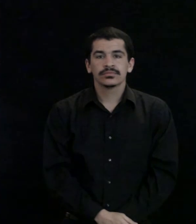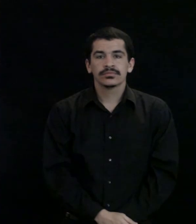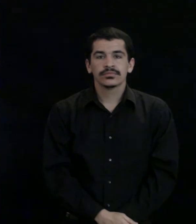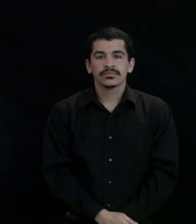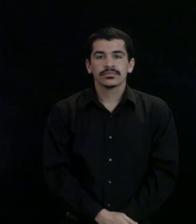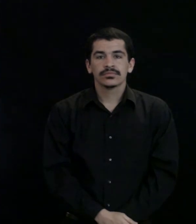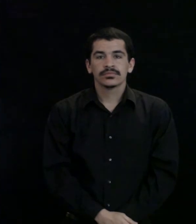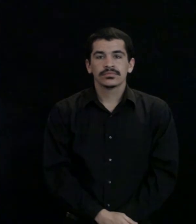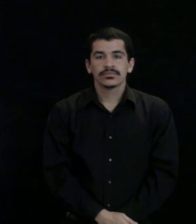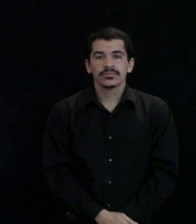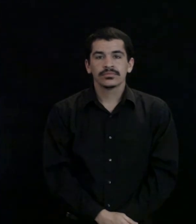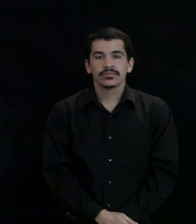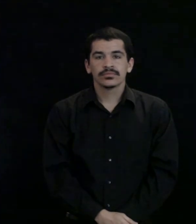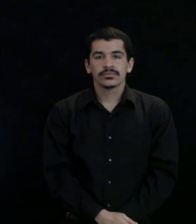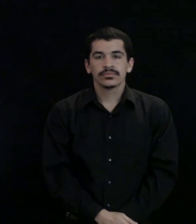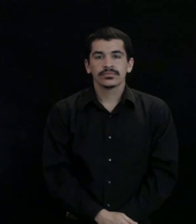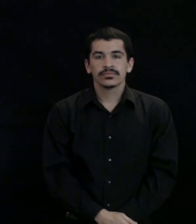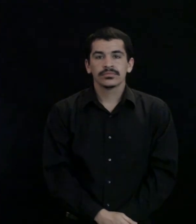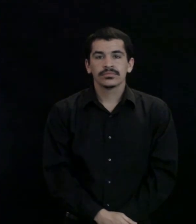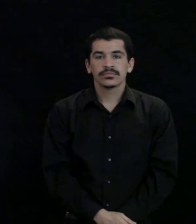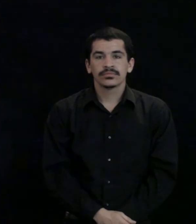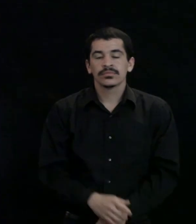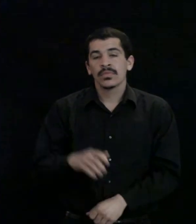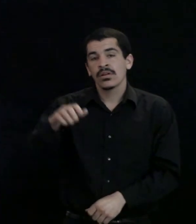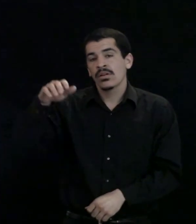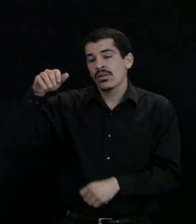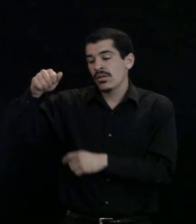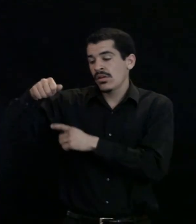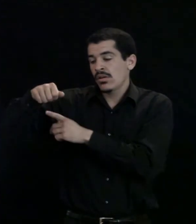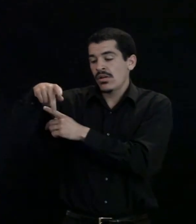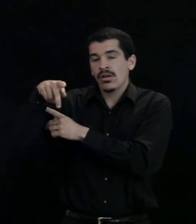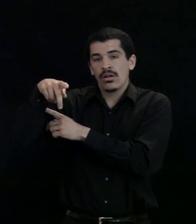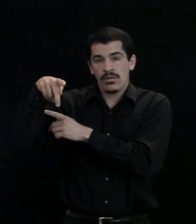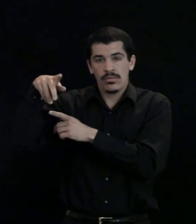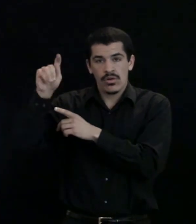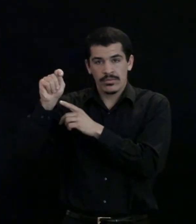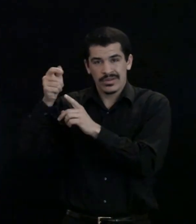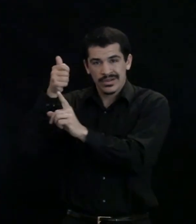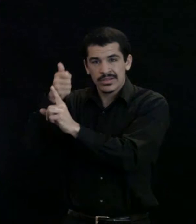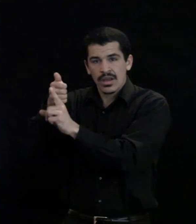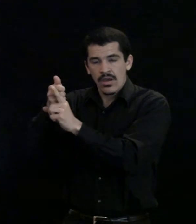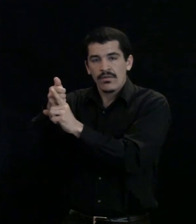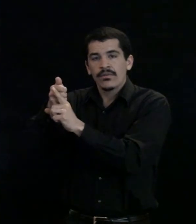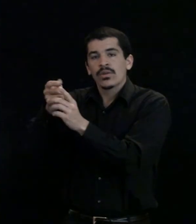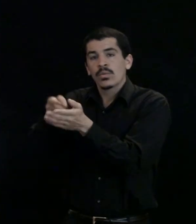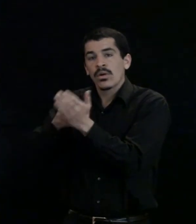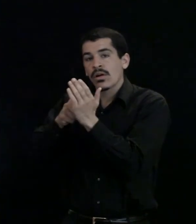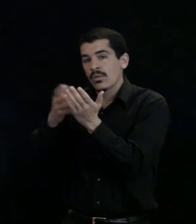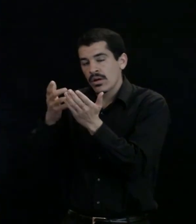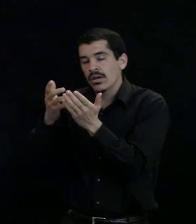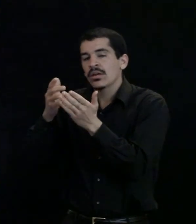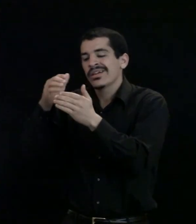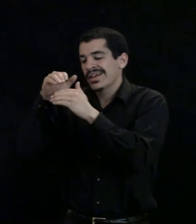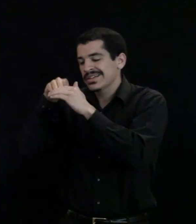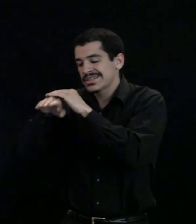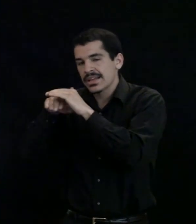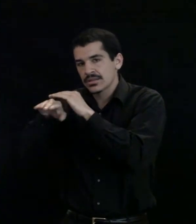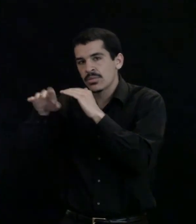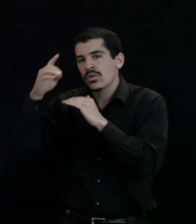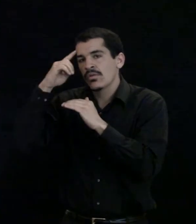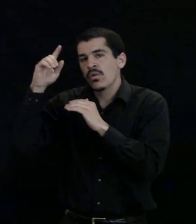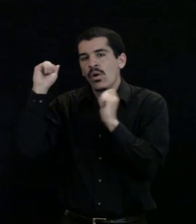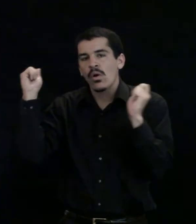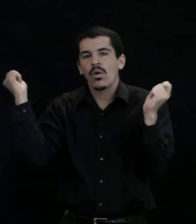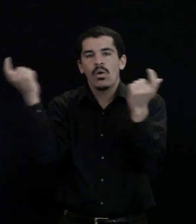The apartment complex will need to be accessible for all persons with disabilities.